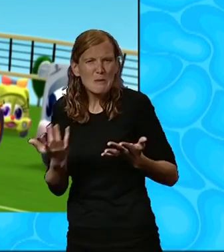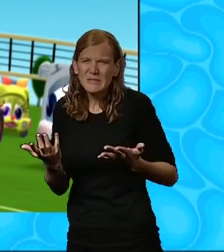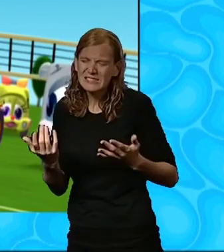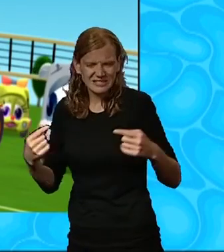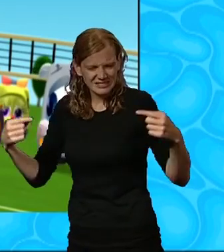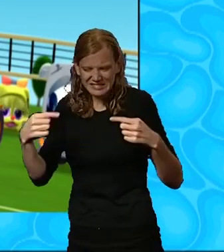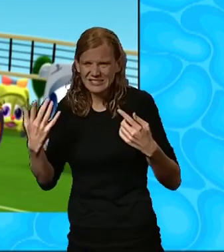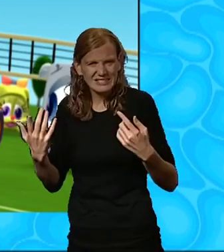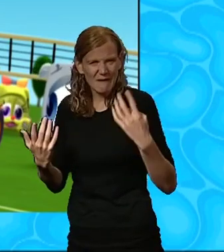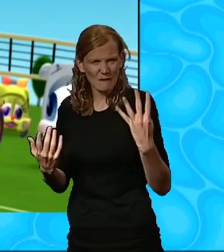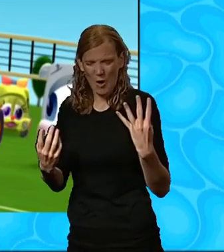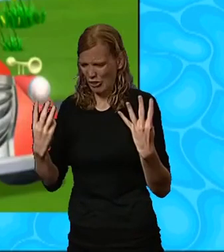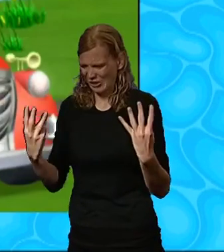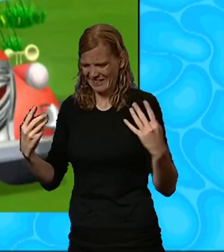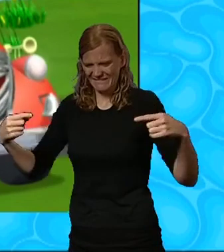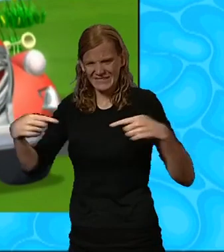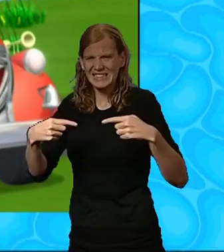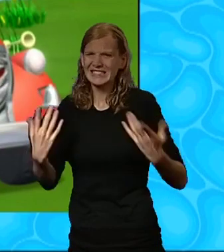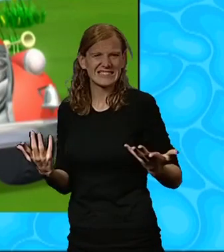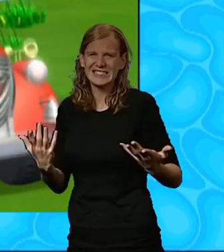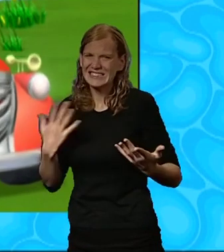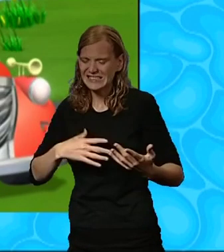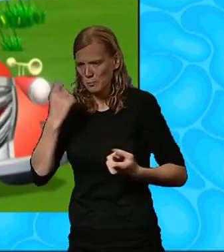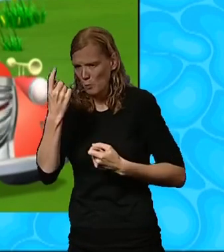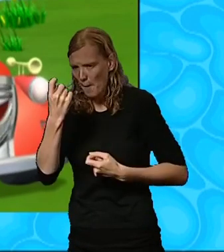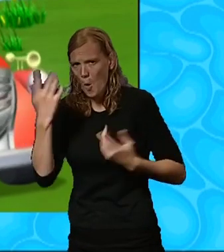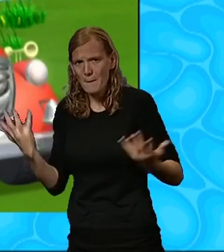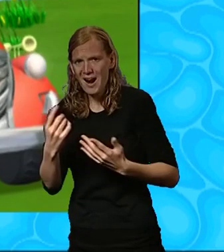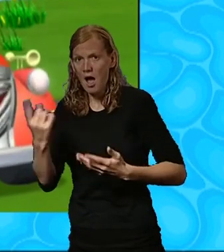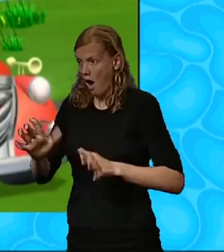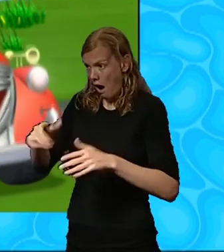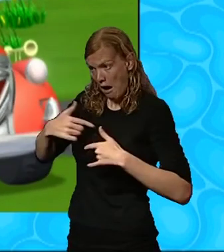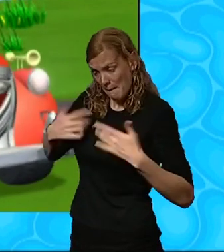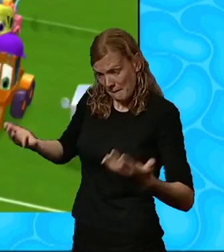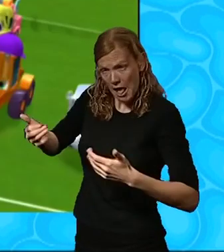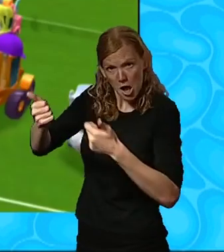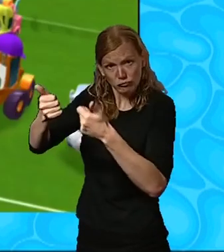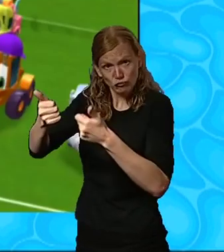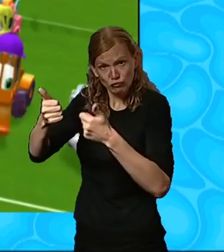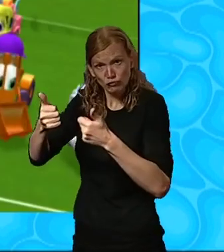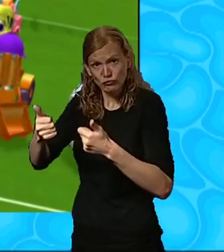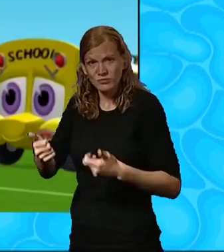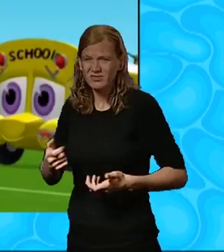4 against 3. We will have to find another player. Well, I suppose I could play.